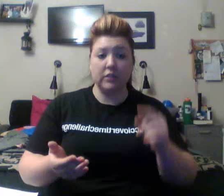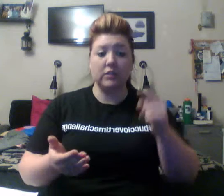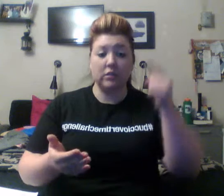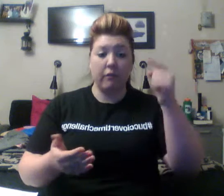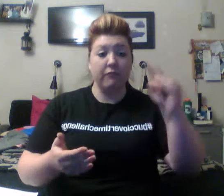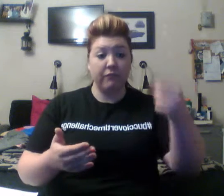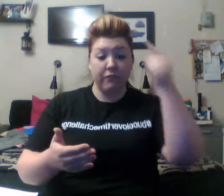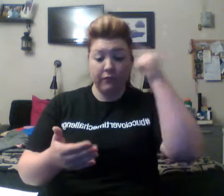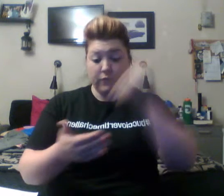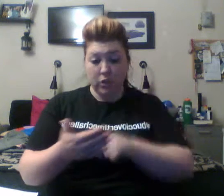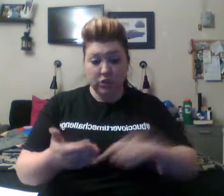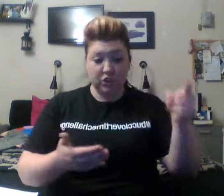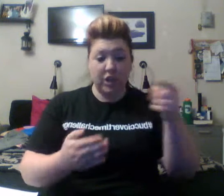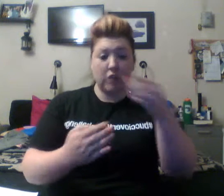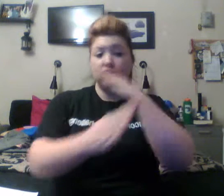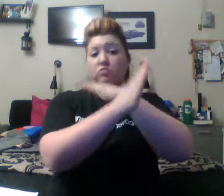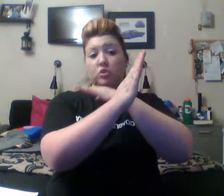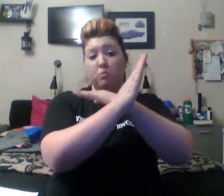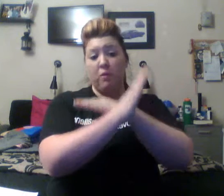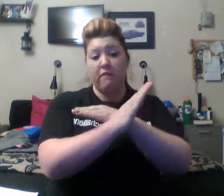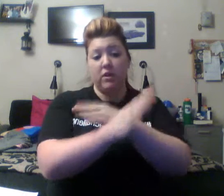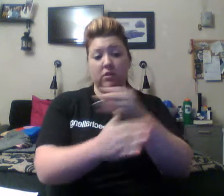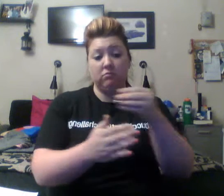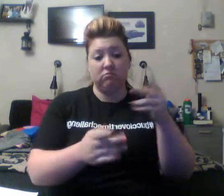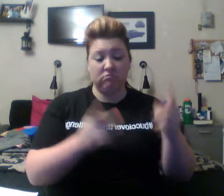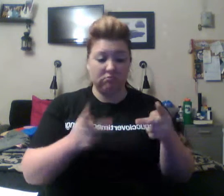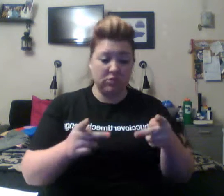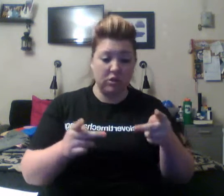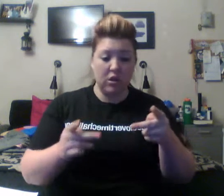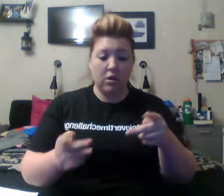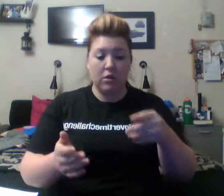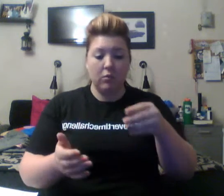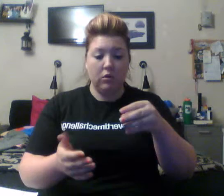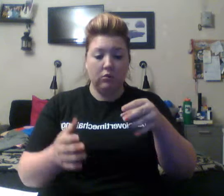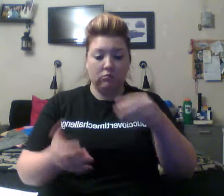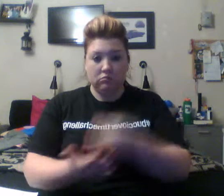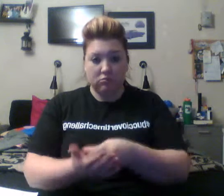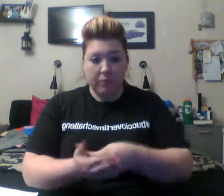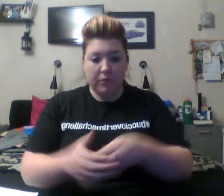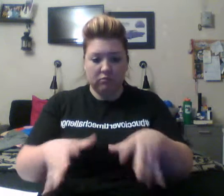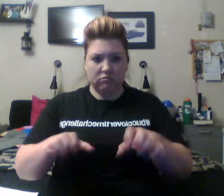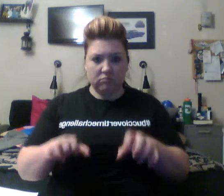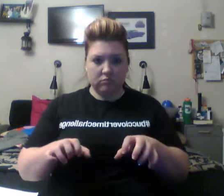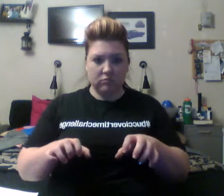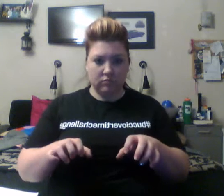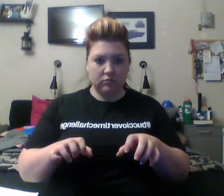order to prevent someone from trying to embezzle or illegally get money out of a company that they ought not to. Once that's been done,